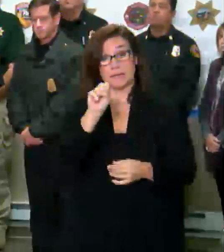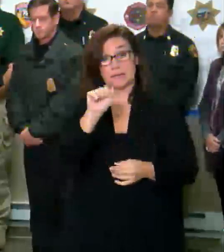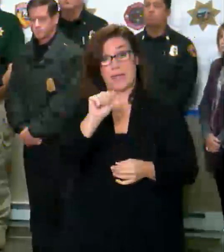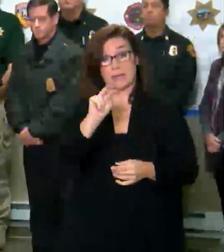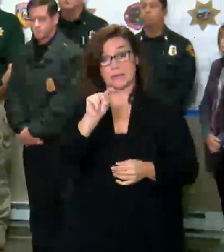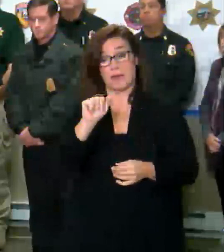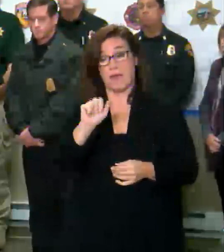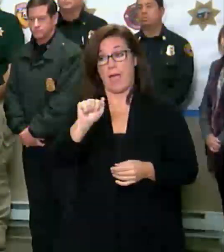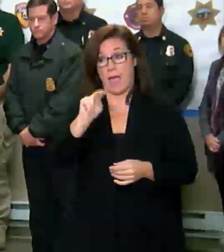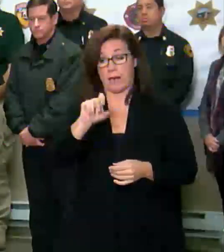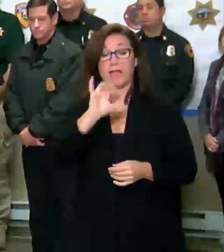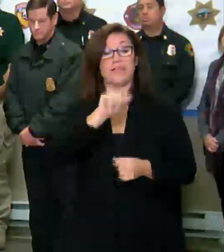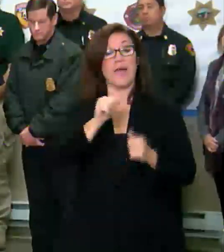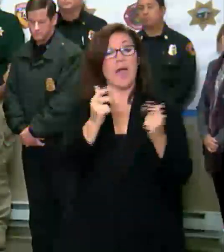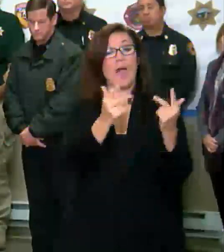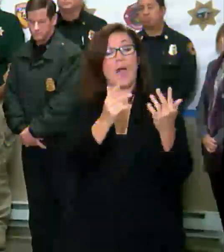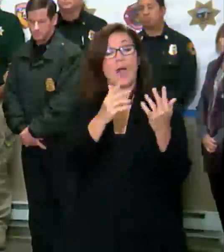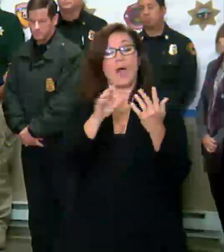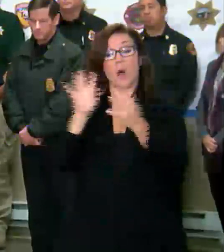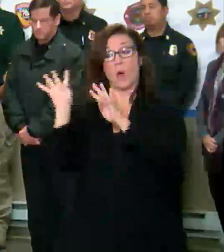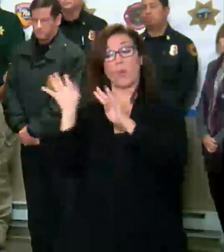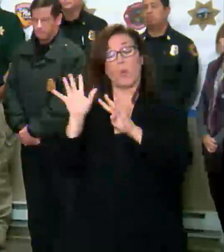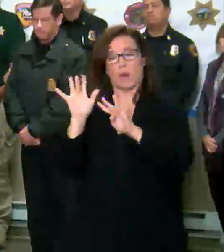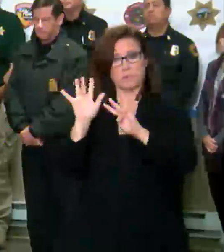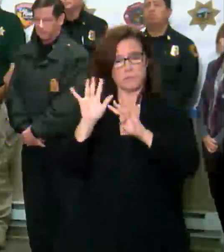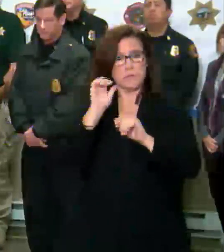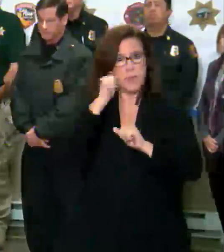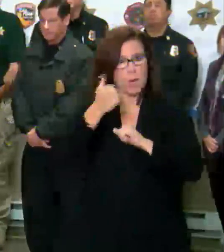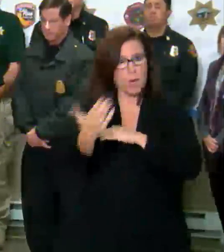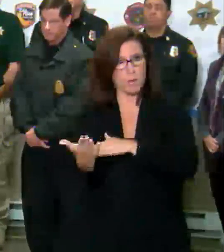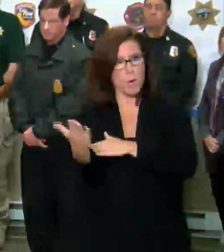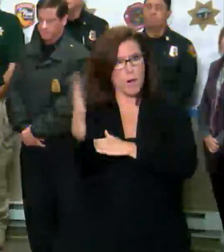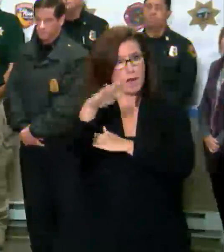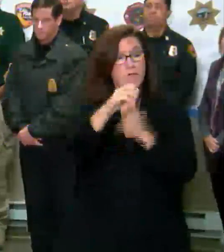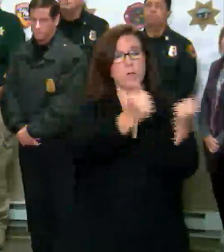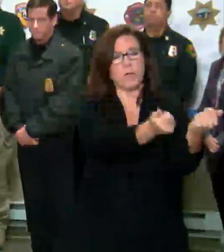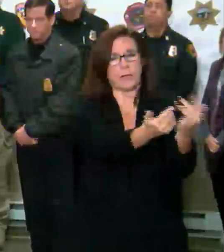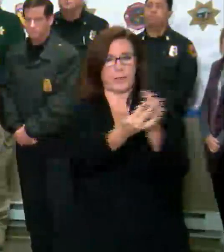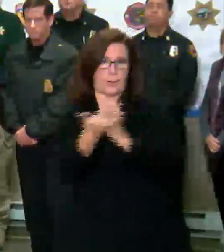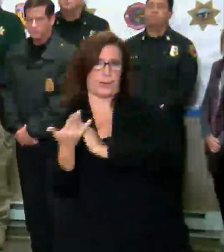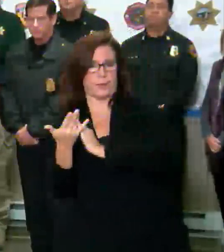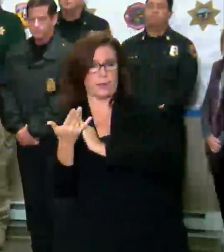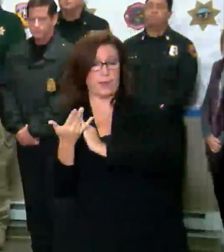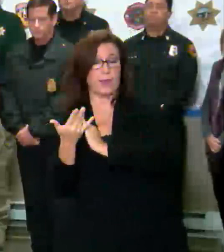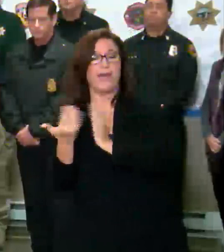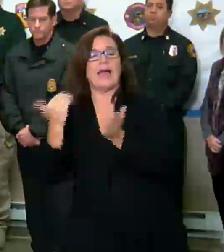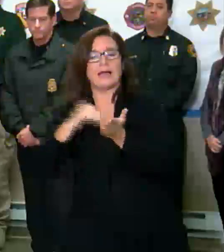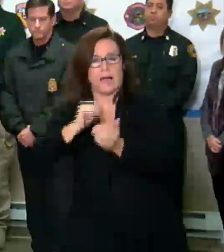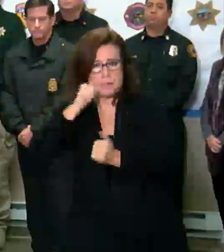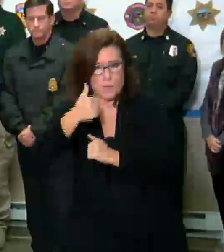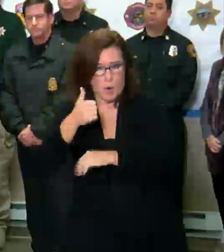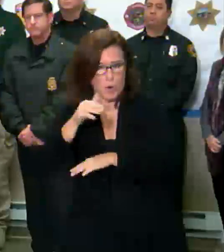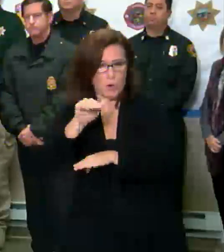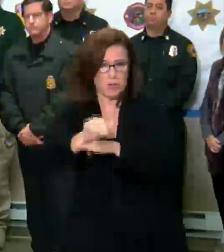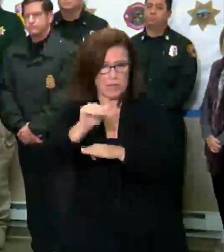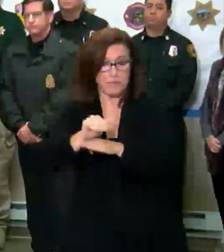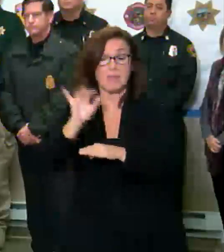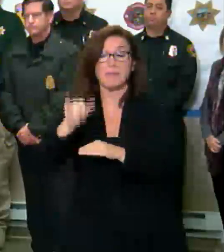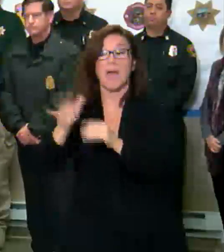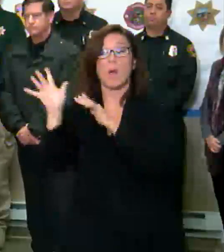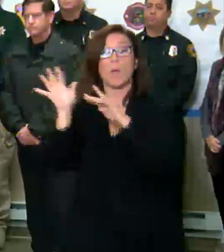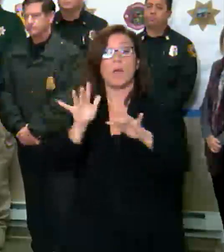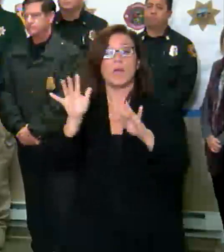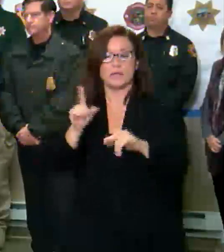to the opposite direction, kind of a southwest southerly direction in the afternoon. But then by tomorrow evening, the winds switch back again to the